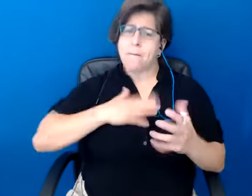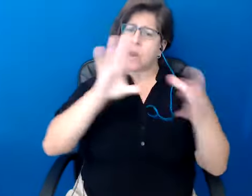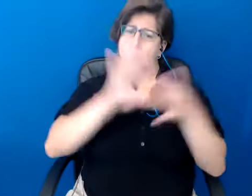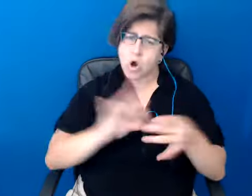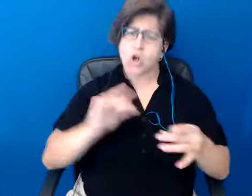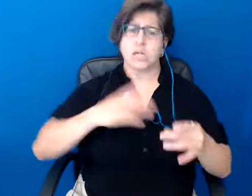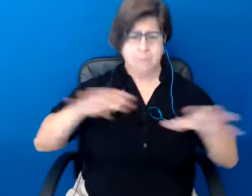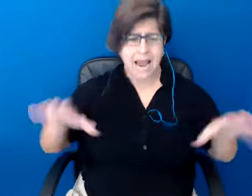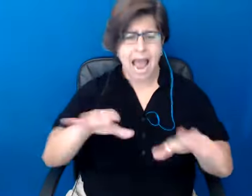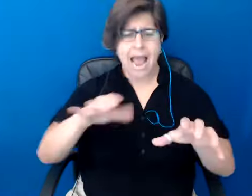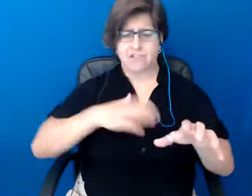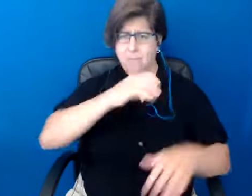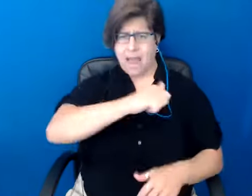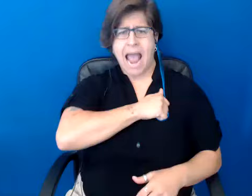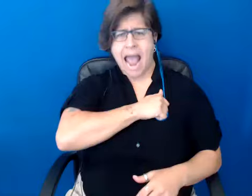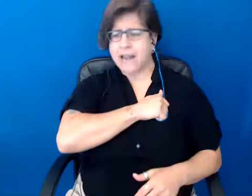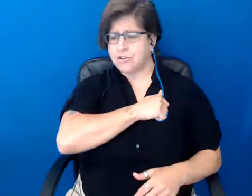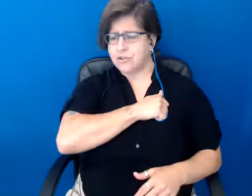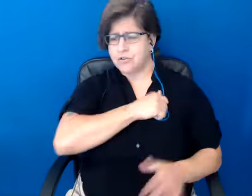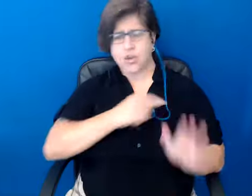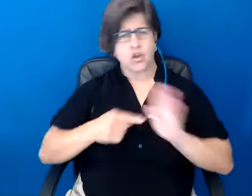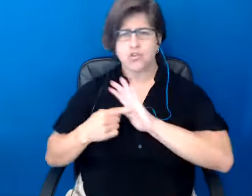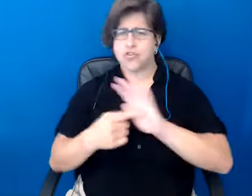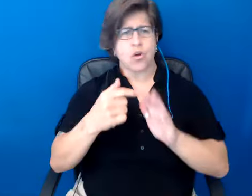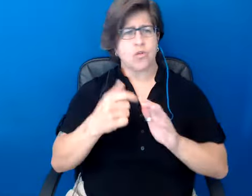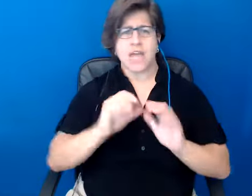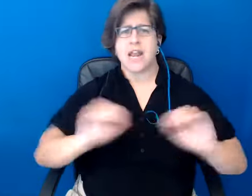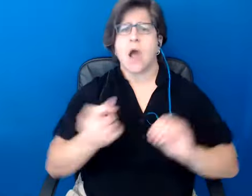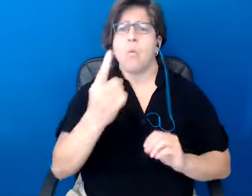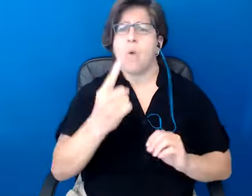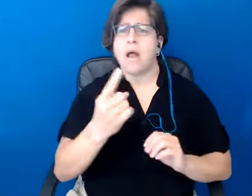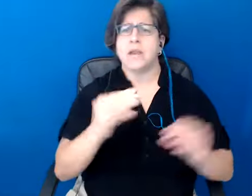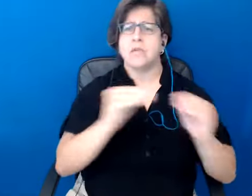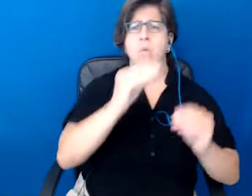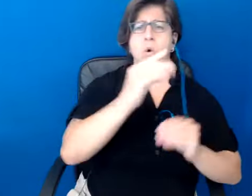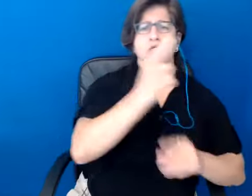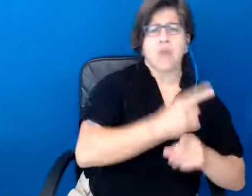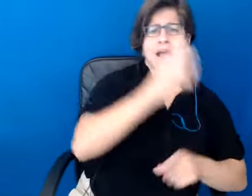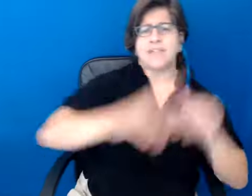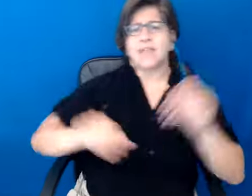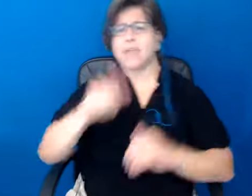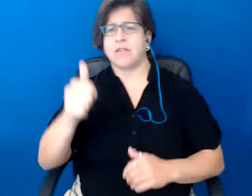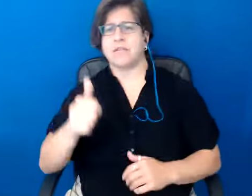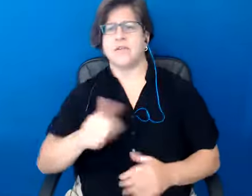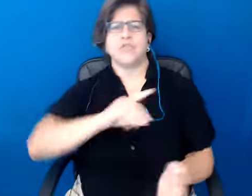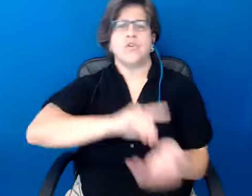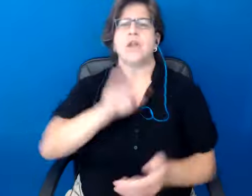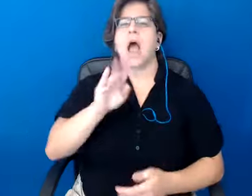of us to be right. I want my words, my actions, my attitudes to reflect that in the rooms of